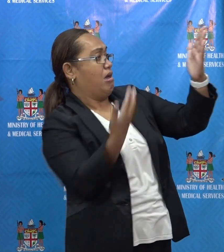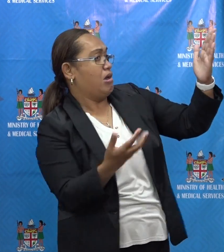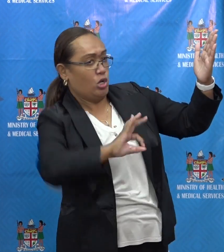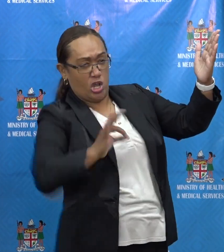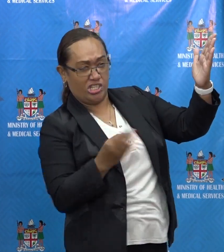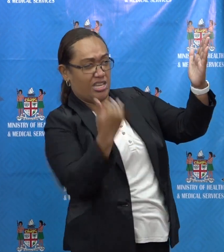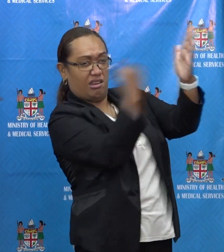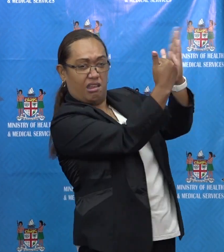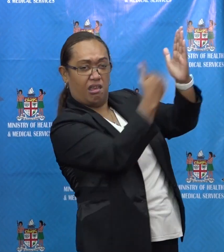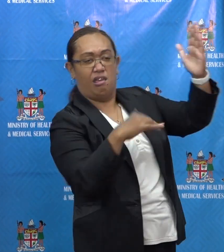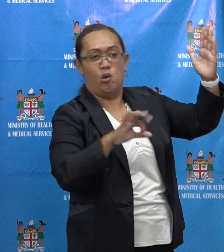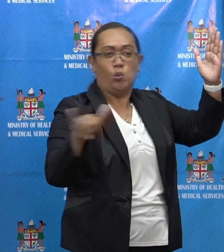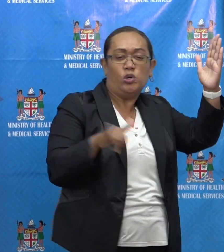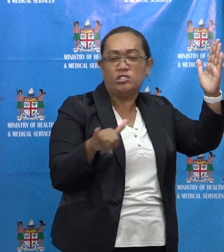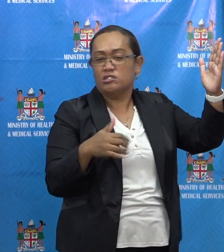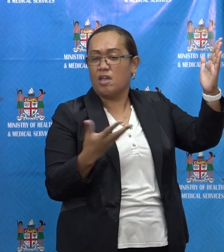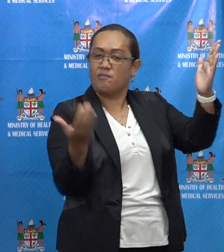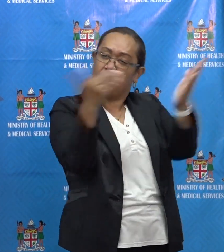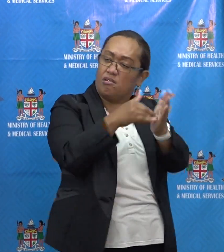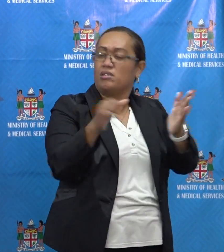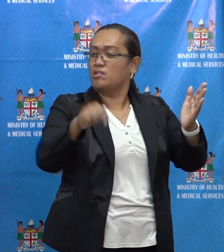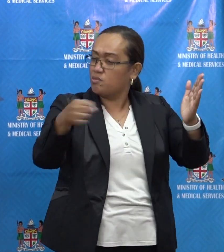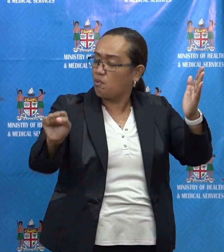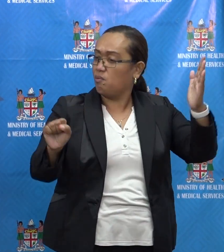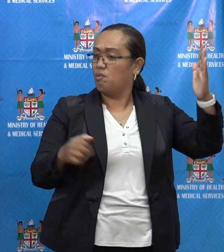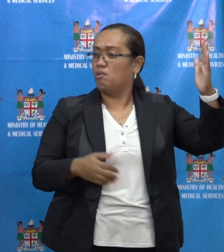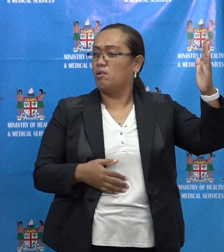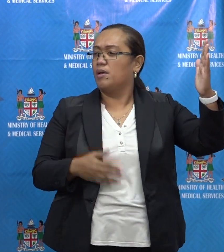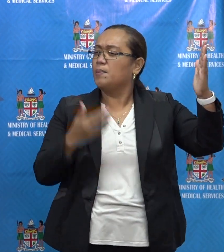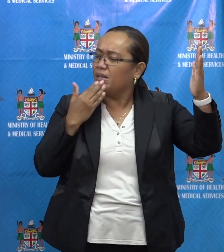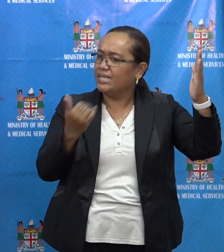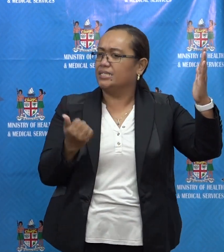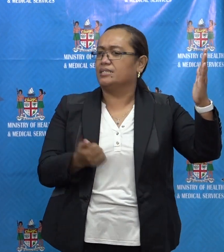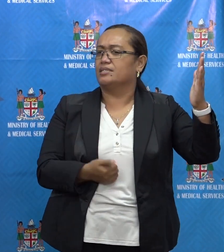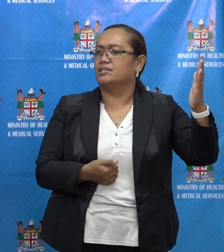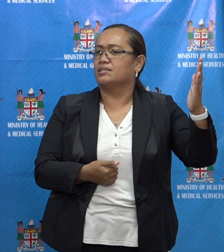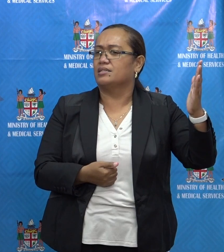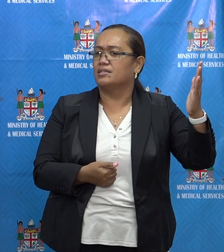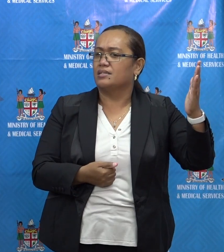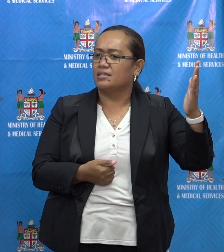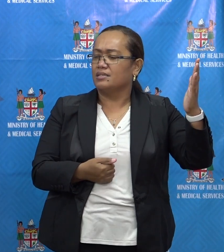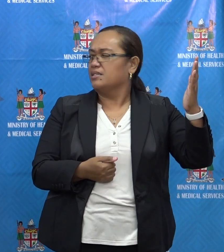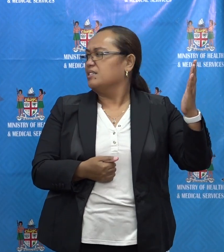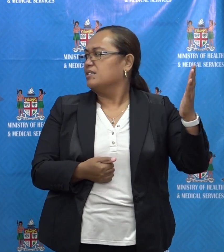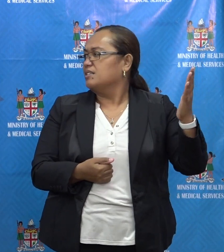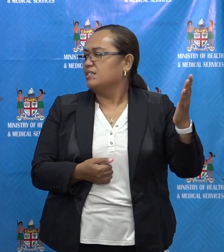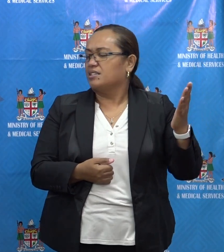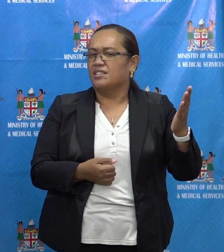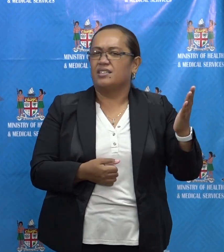there, it is now time to ease off the restrictions?